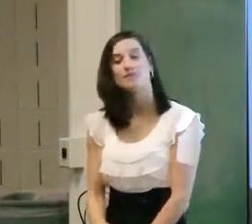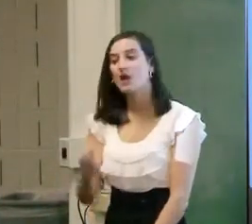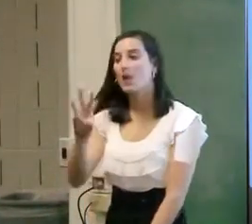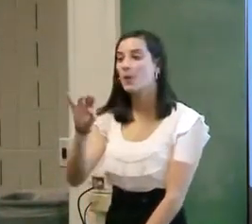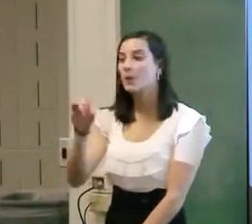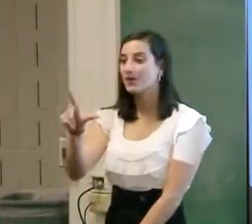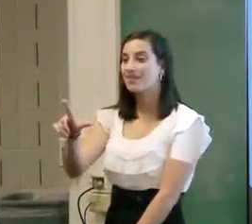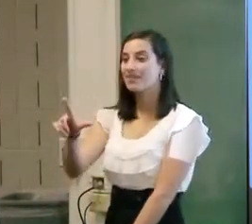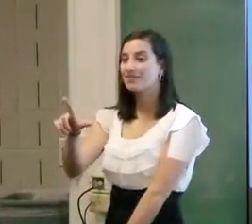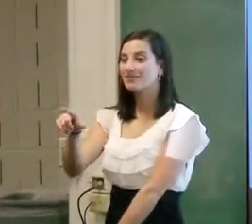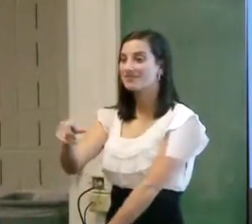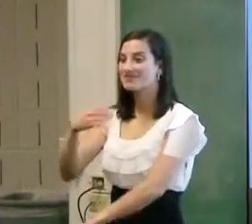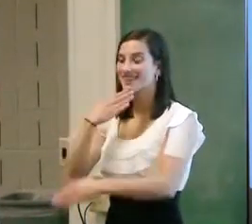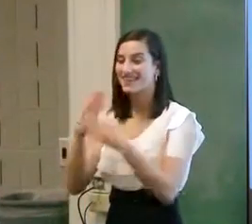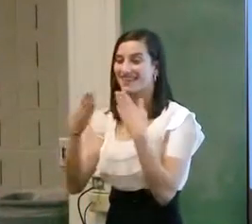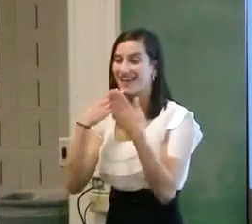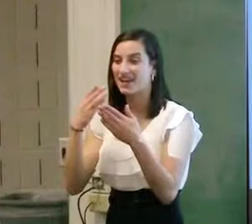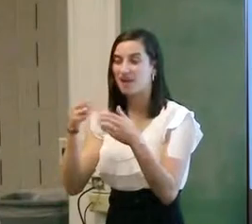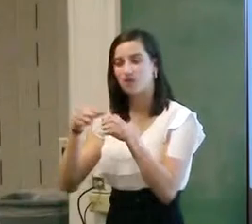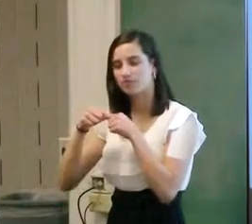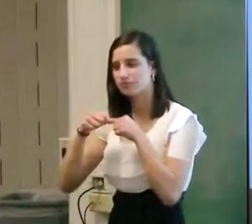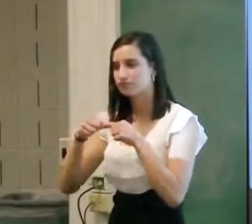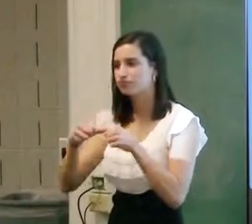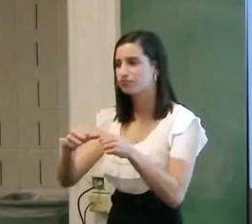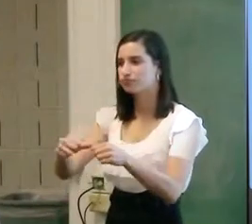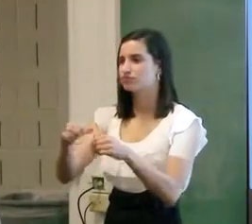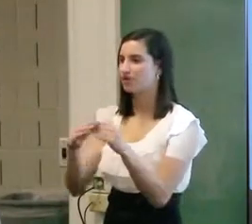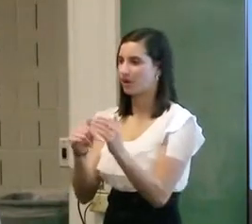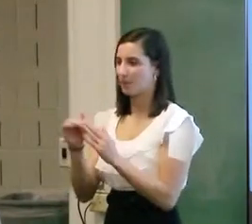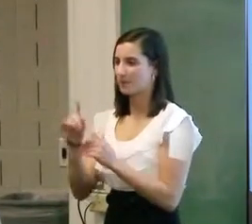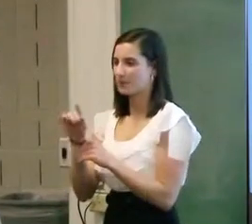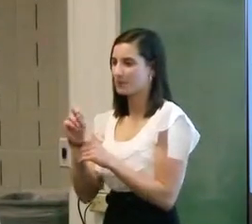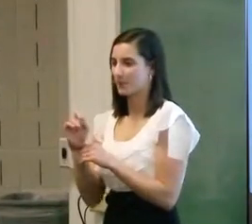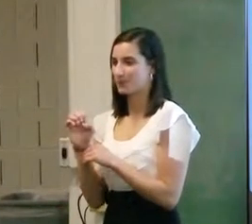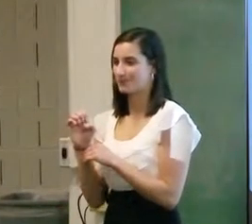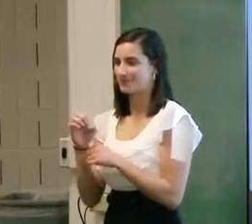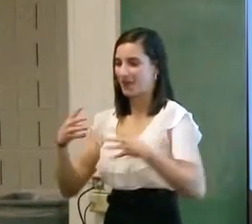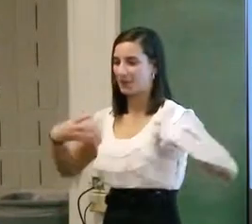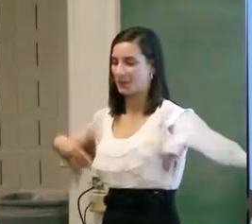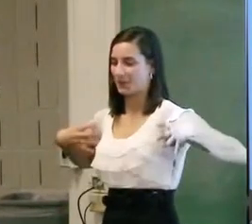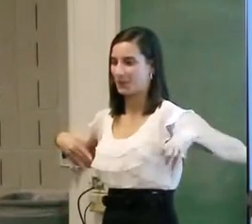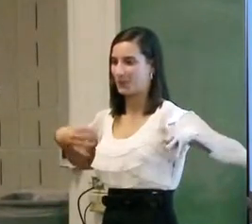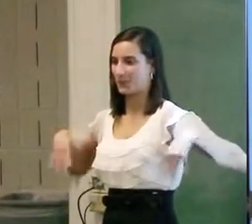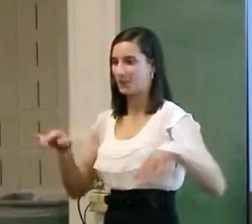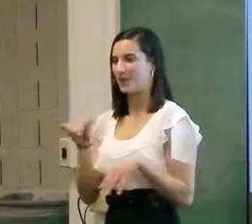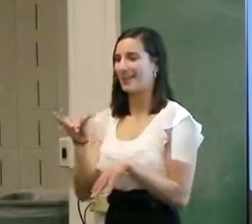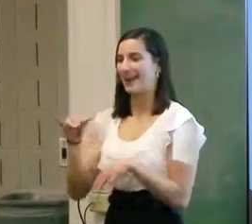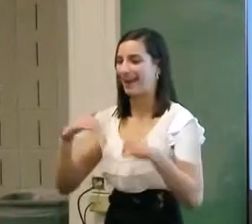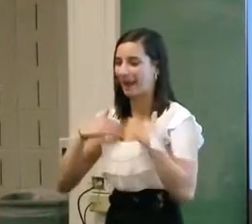Will, thank you for pushing me out of my comfort zone and making me sweat like an animal.